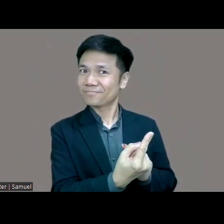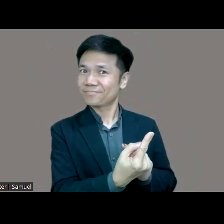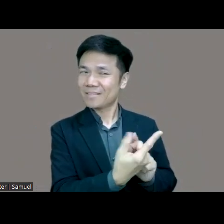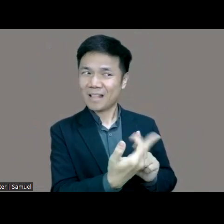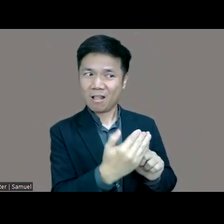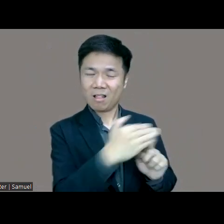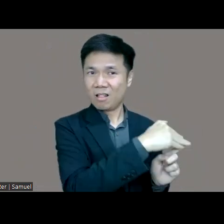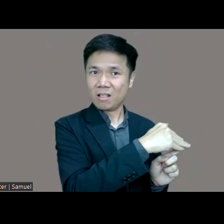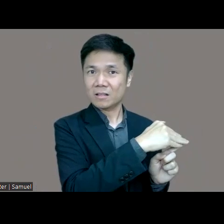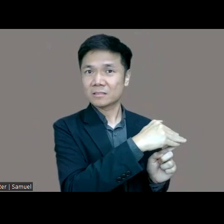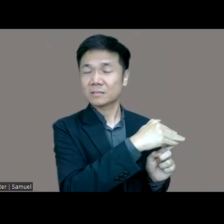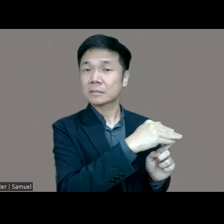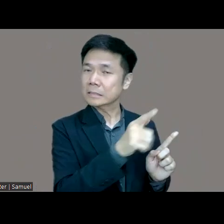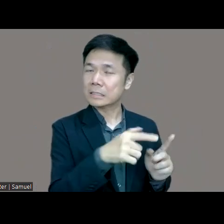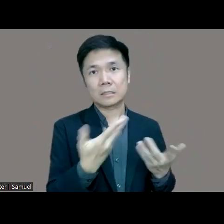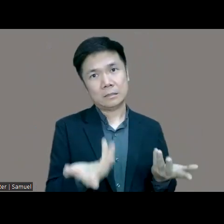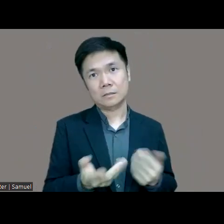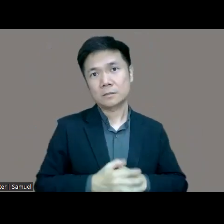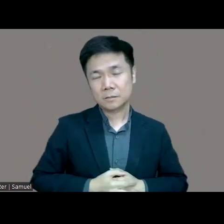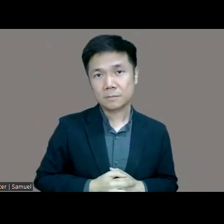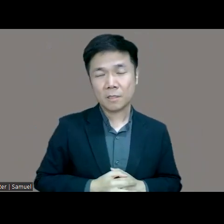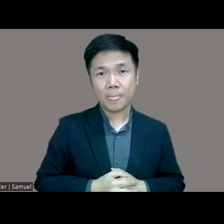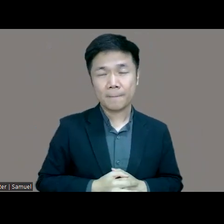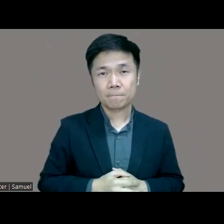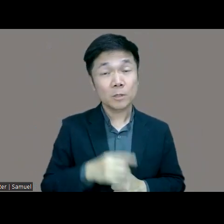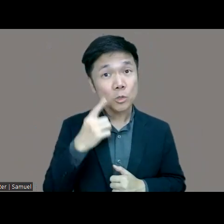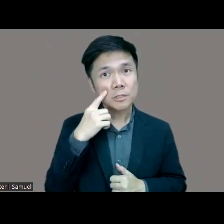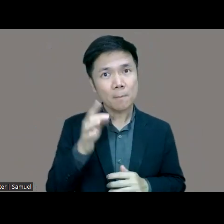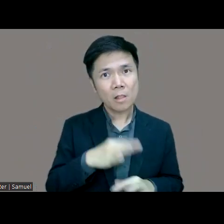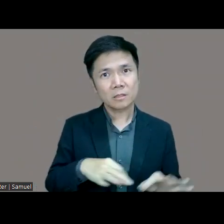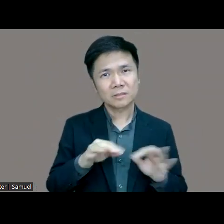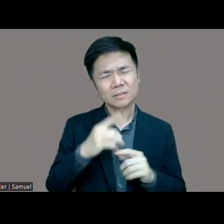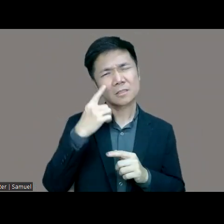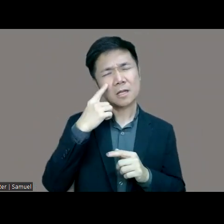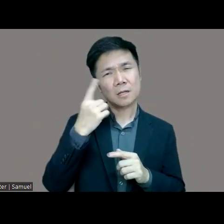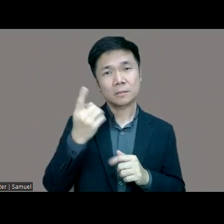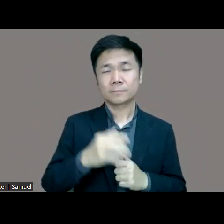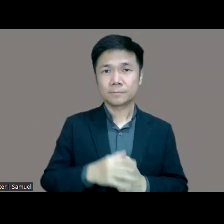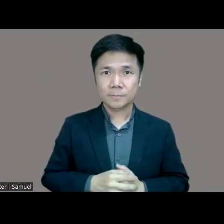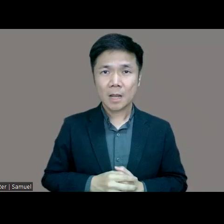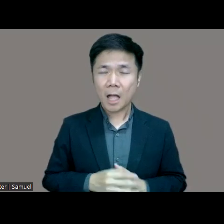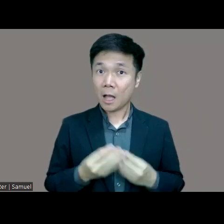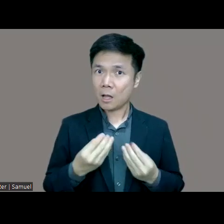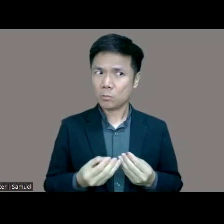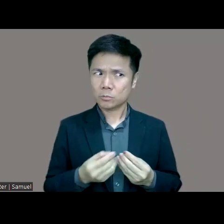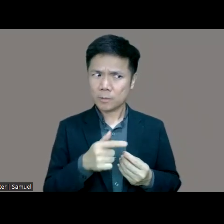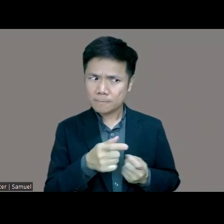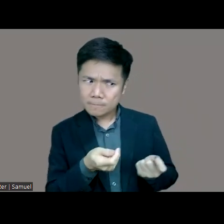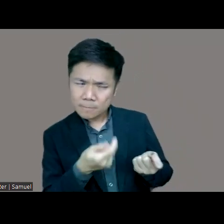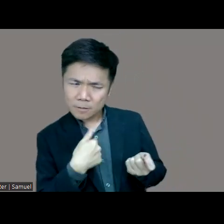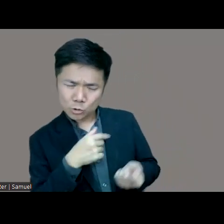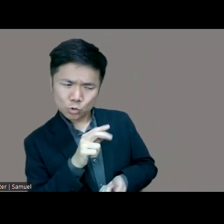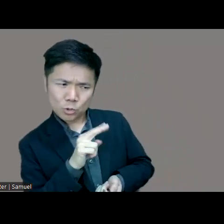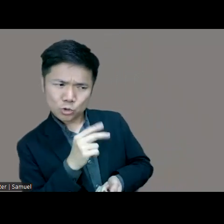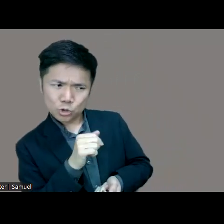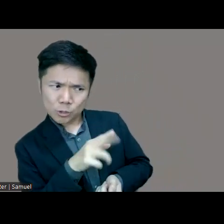measure to ensure that they are not inadequately used. Thank you. Thank